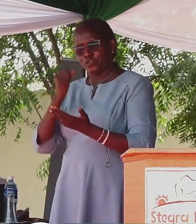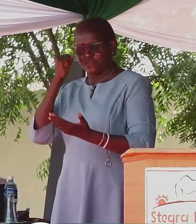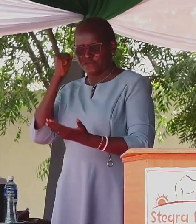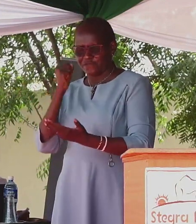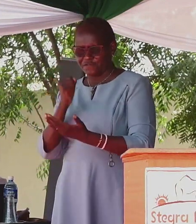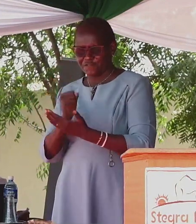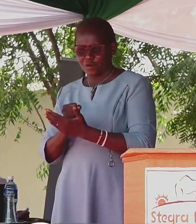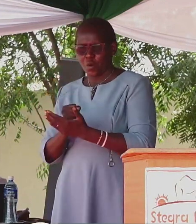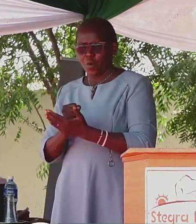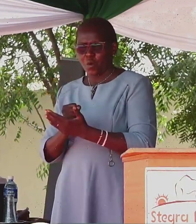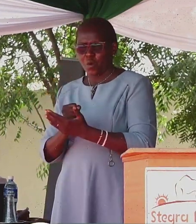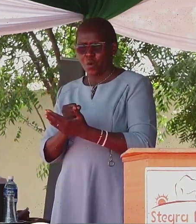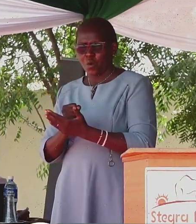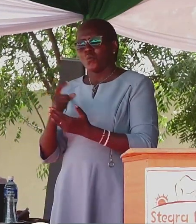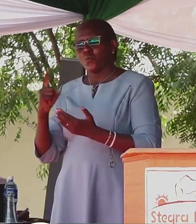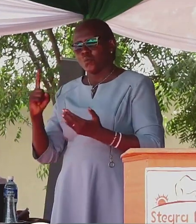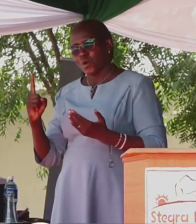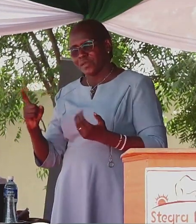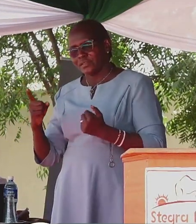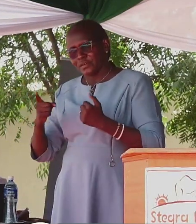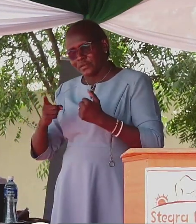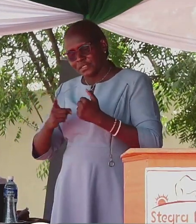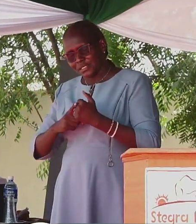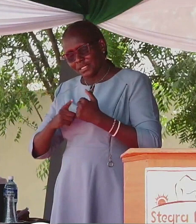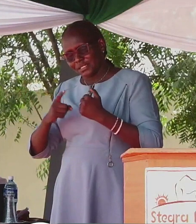1,261 teachers, but in total we have